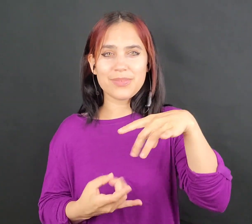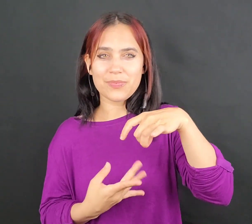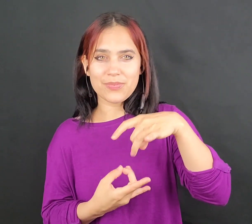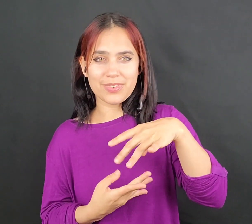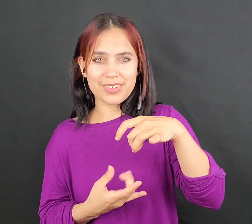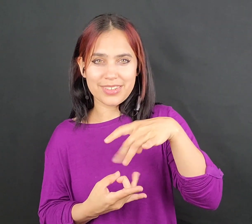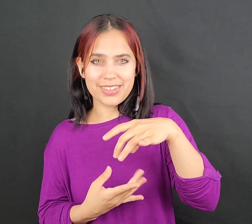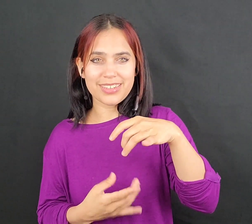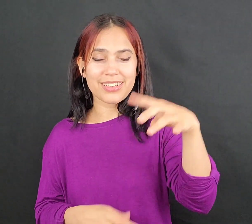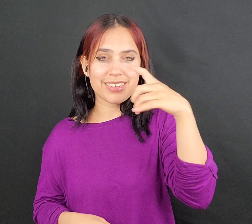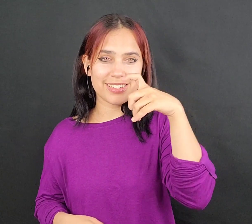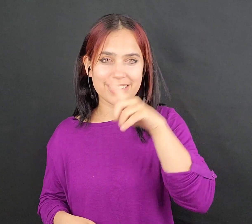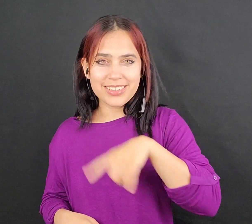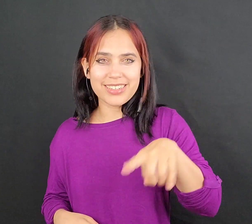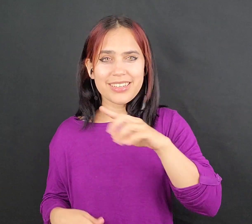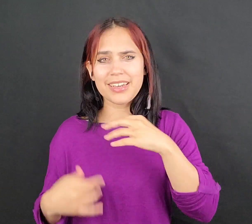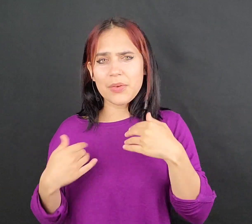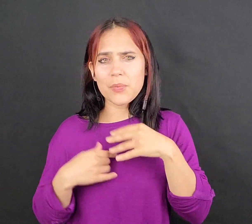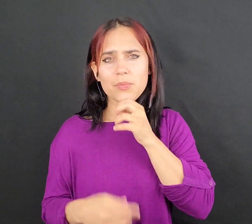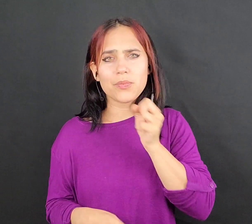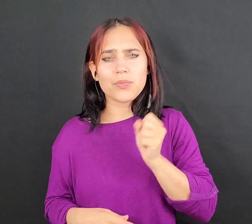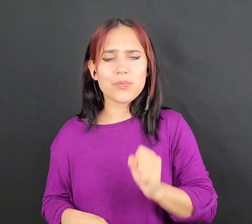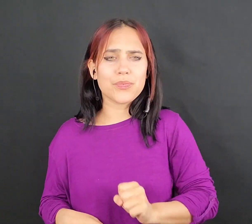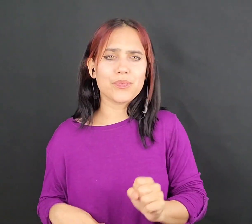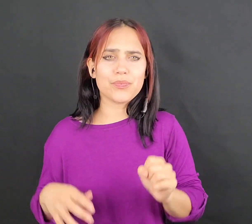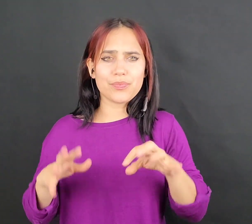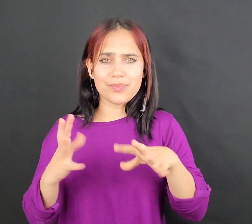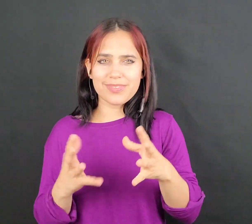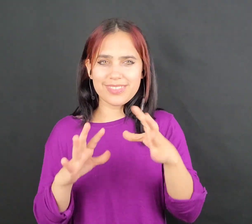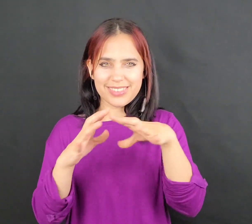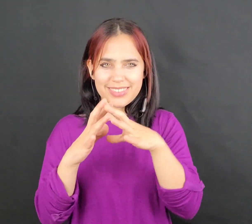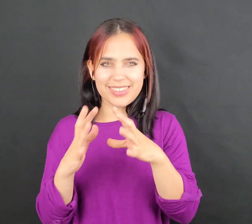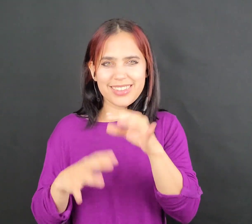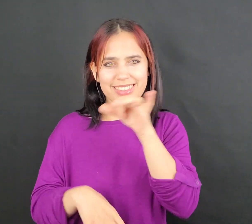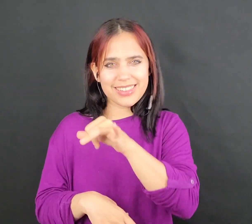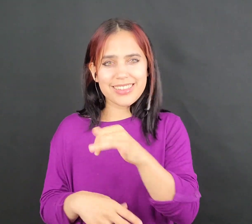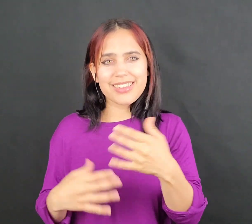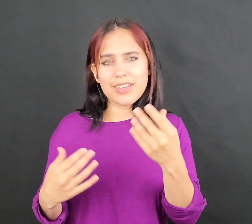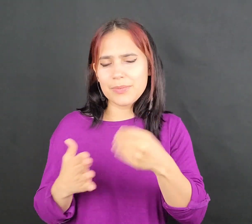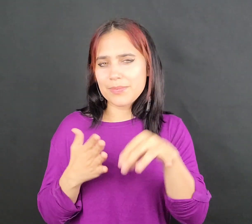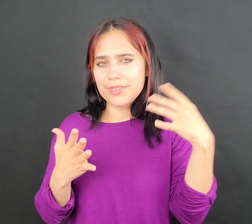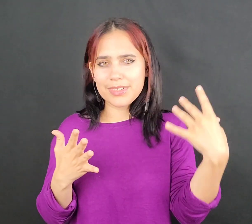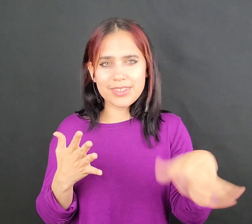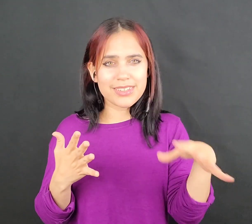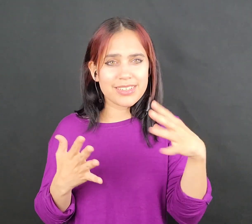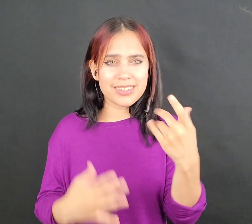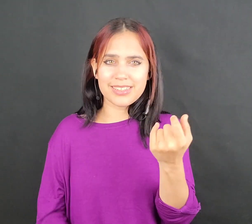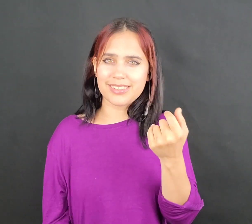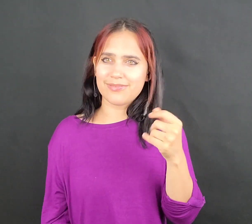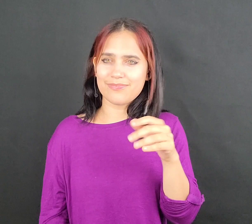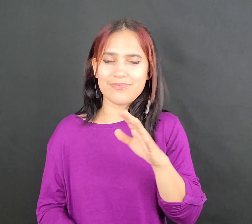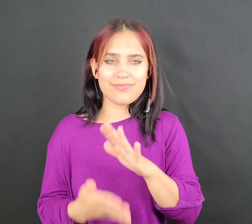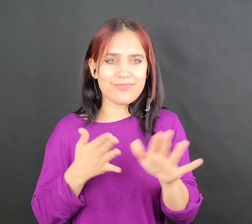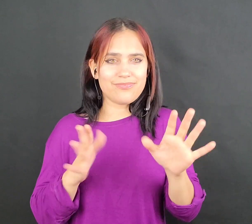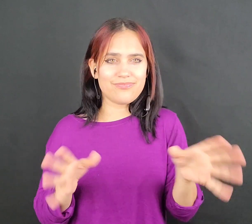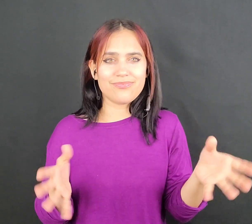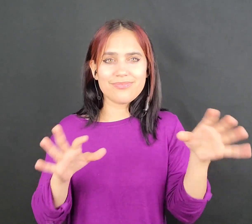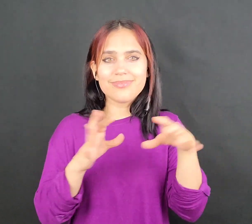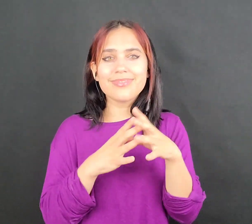Any material which is soluble, can be deposited as a colloid or is in suspension, may form a stalactite. They are